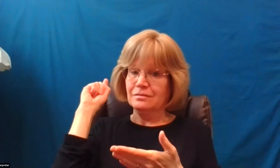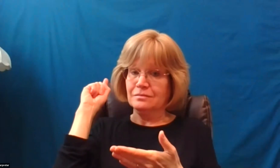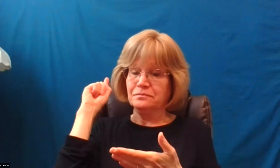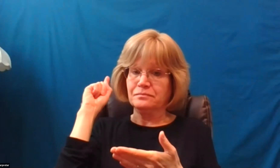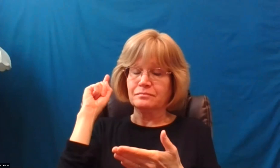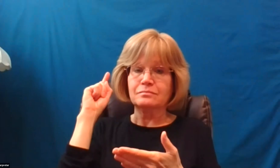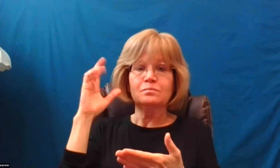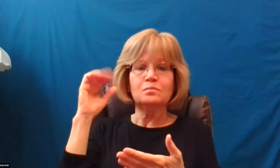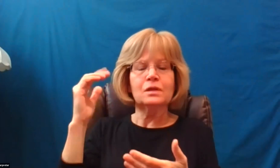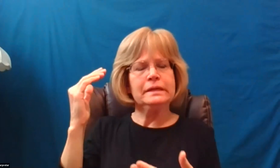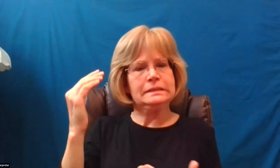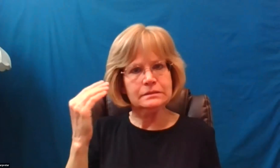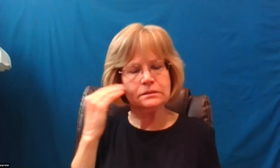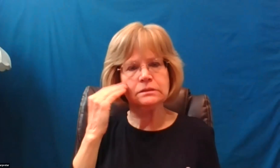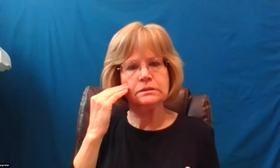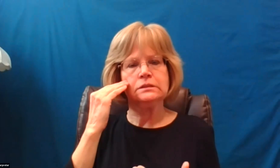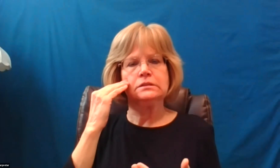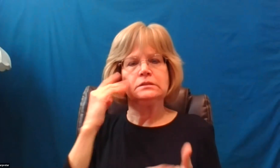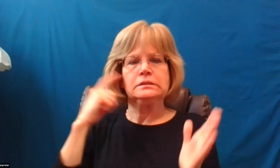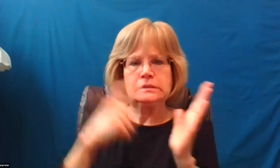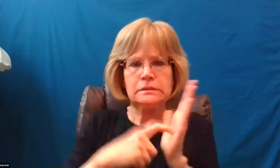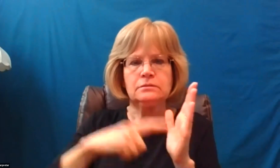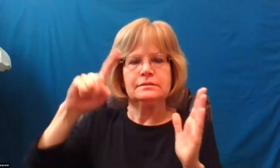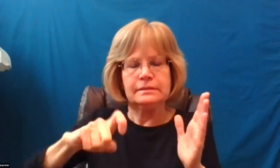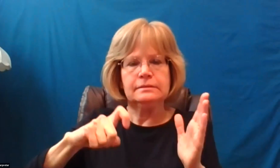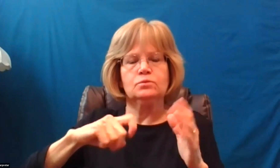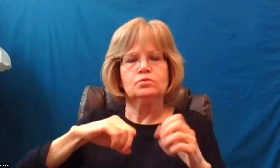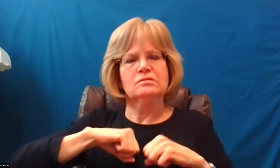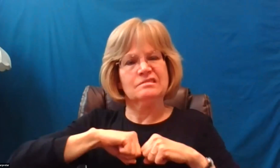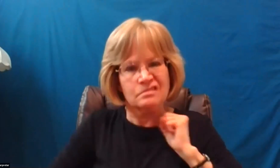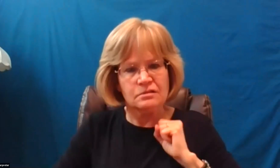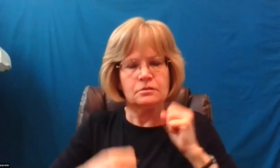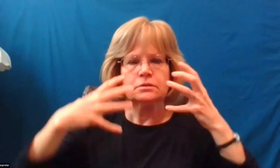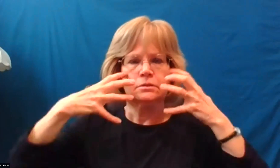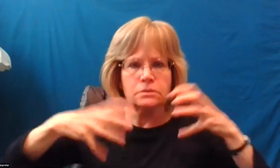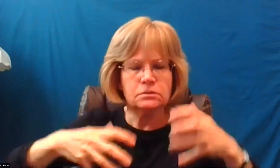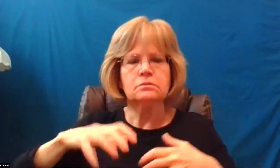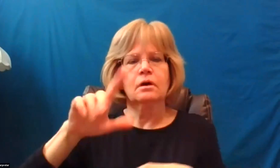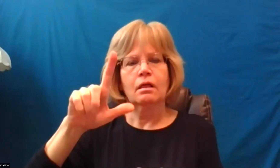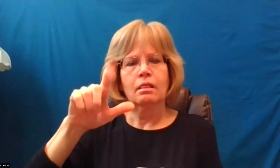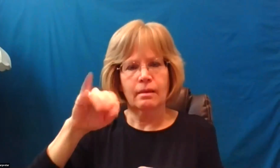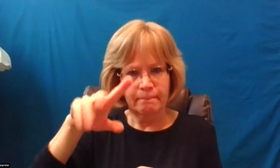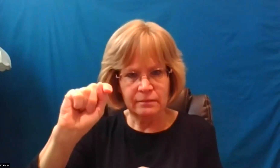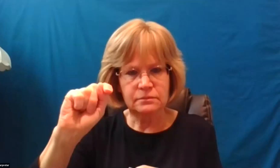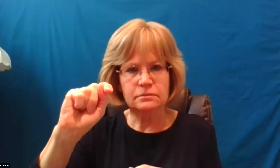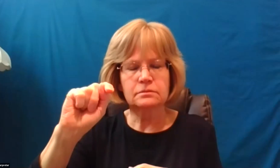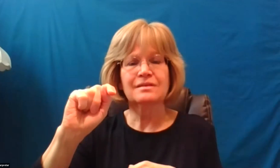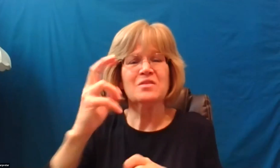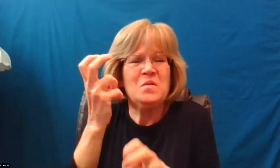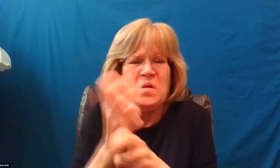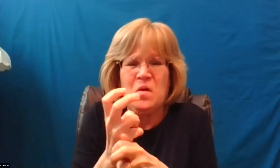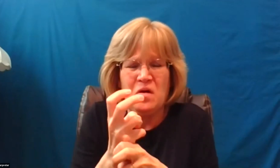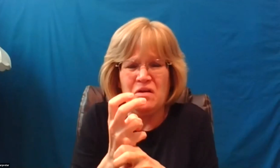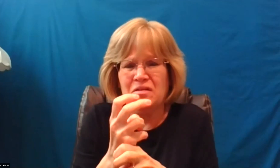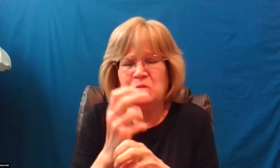by acknowledging our need to lament. So we engaged the hard,